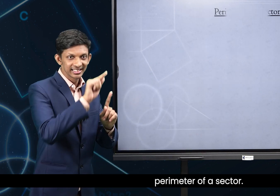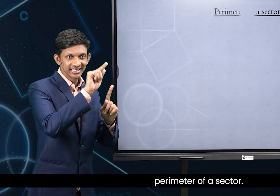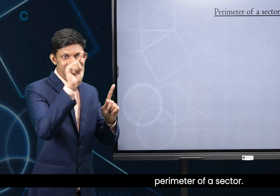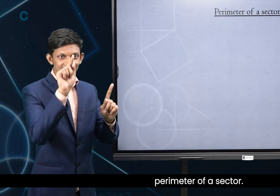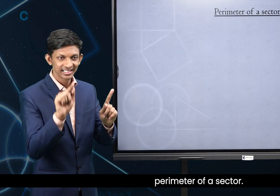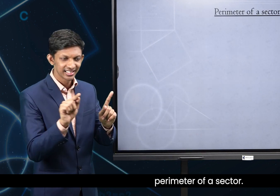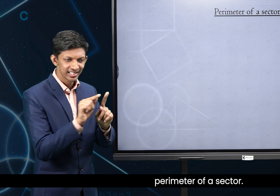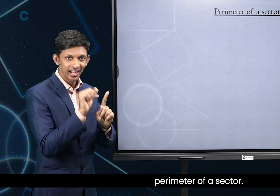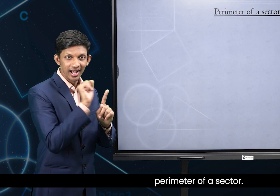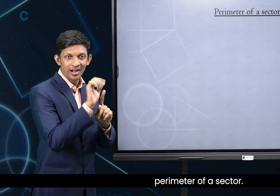Perimeter of a sector.